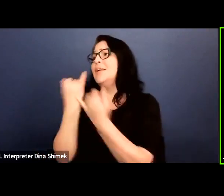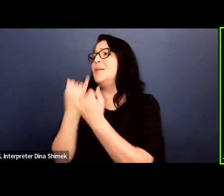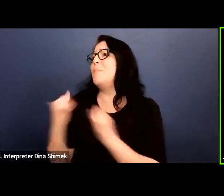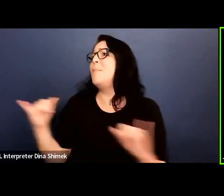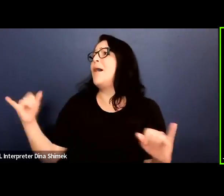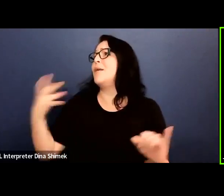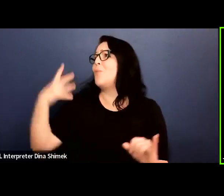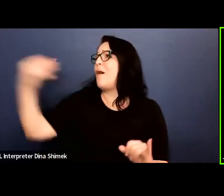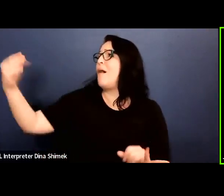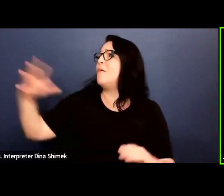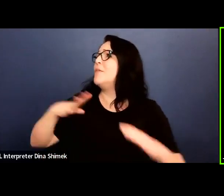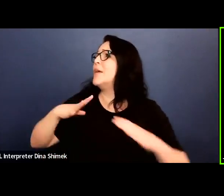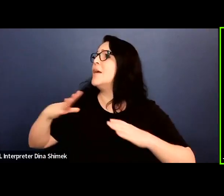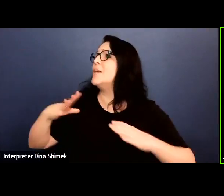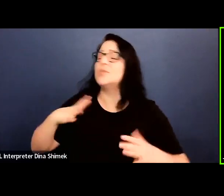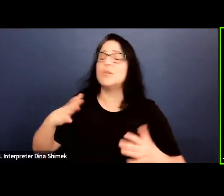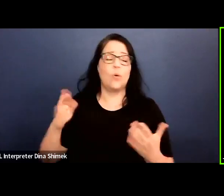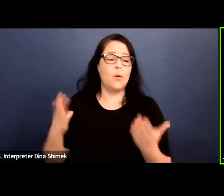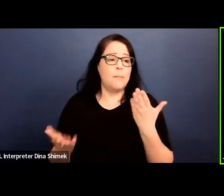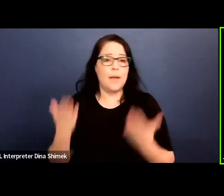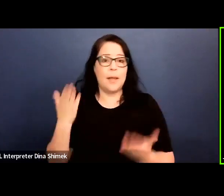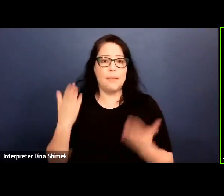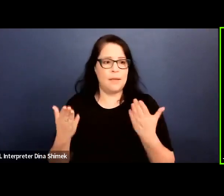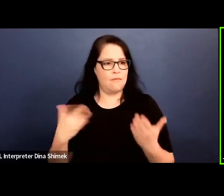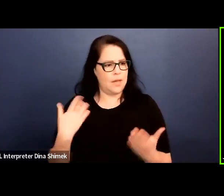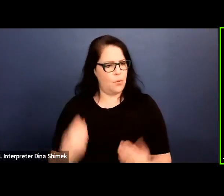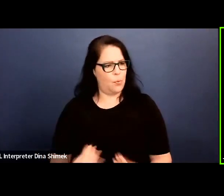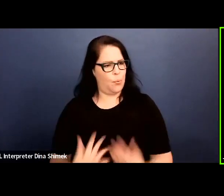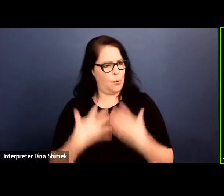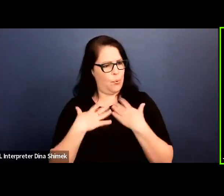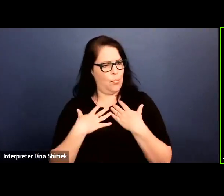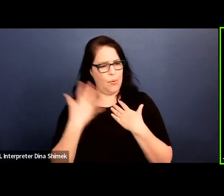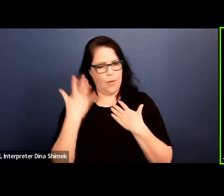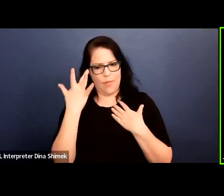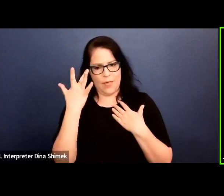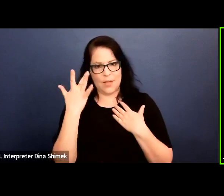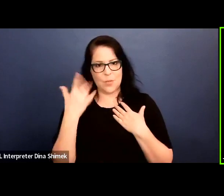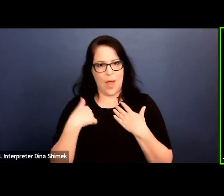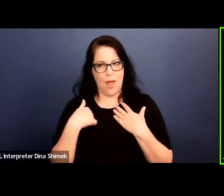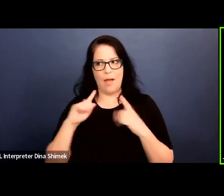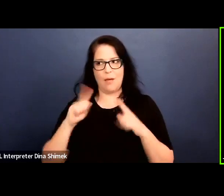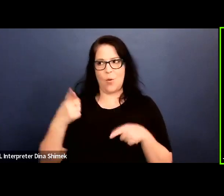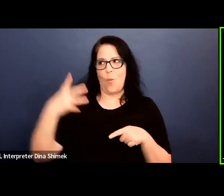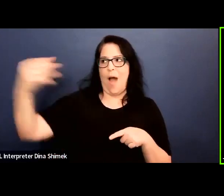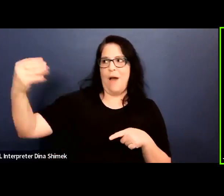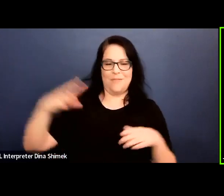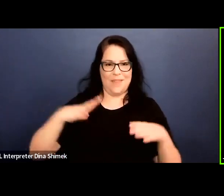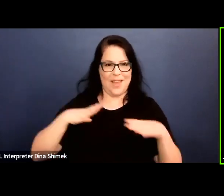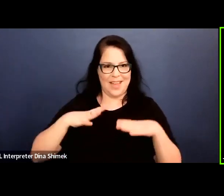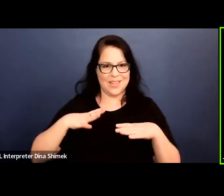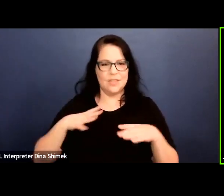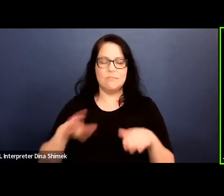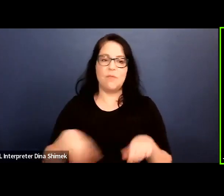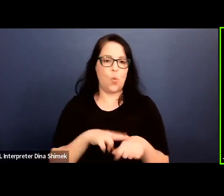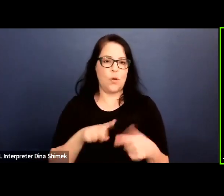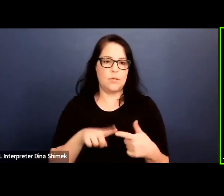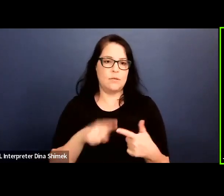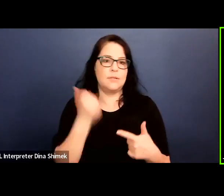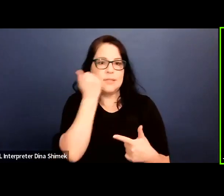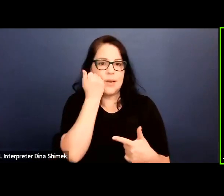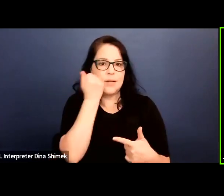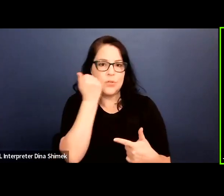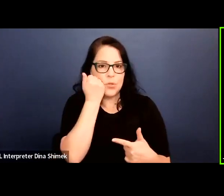could help just give somebody a quality of life. I know that's why I take vacation. And of course, dental, right? And anything that's going